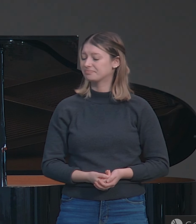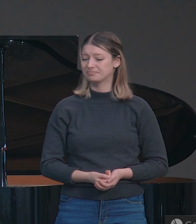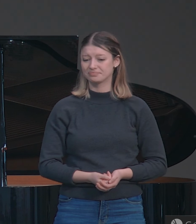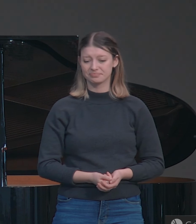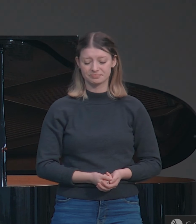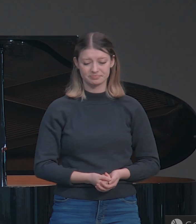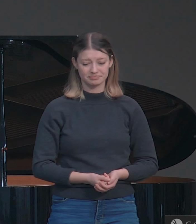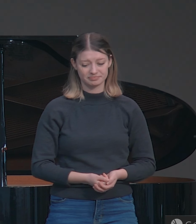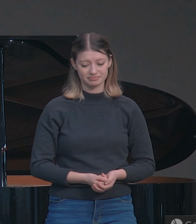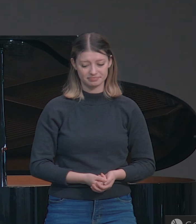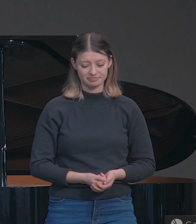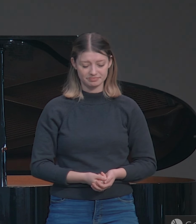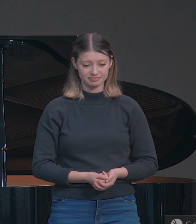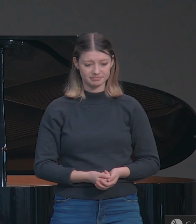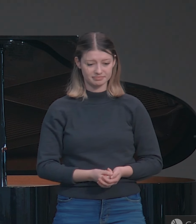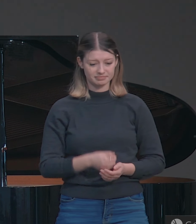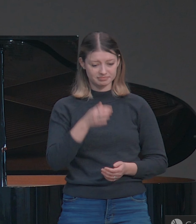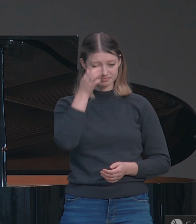Meaningless to me.